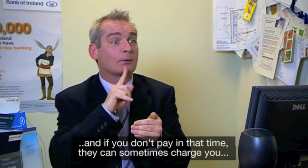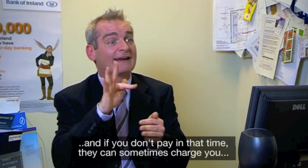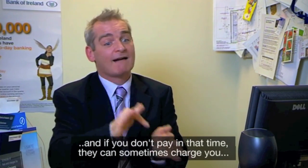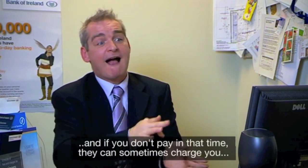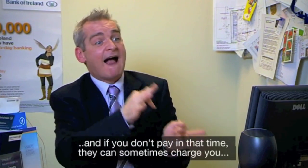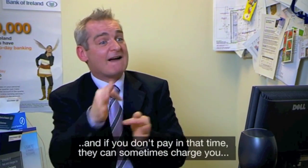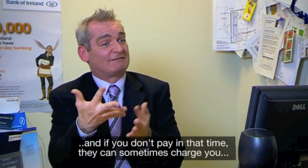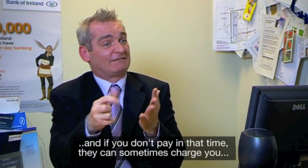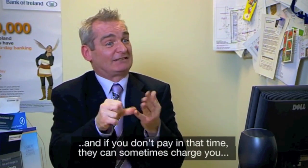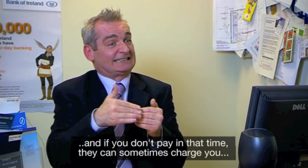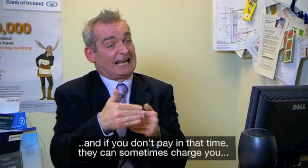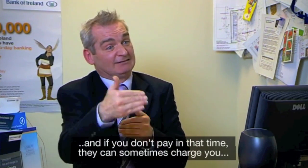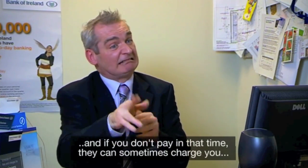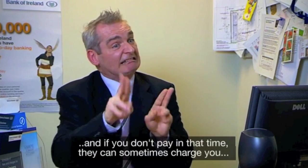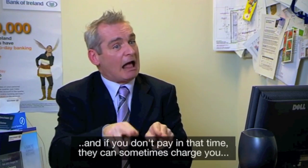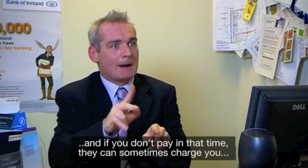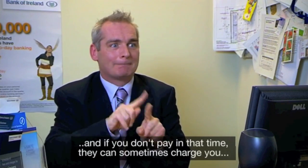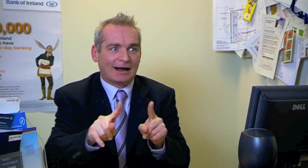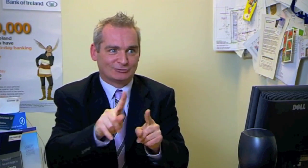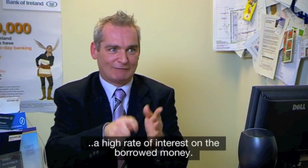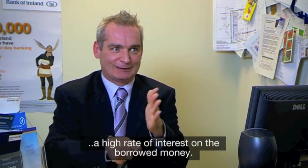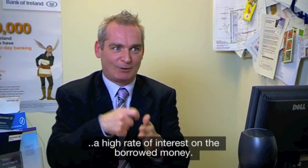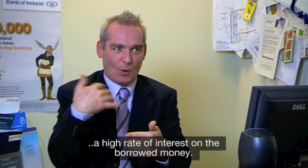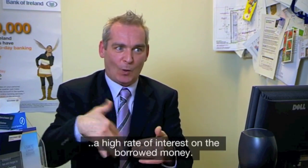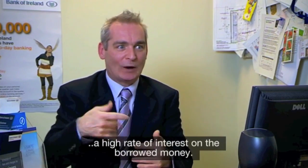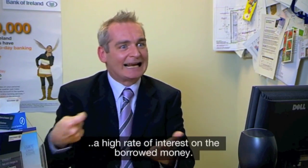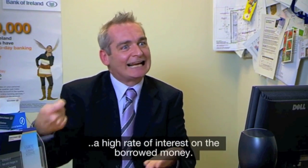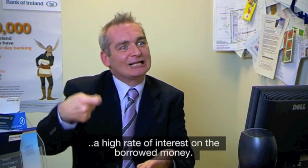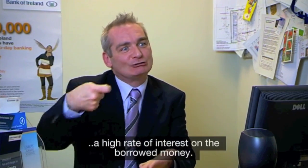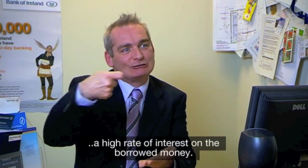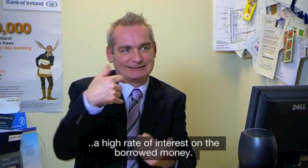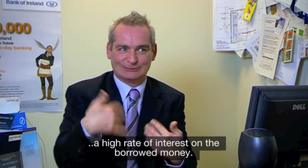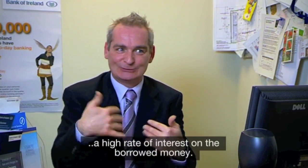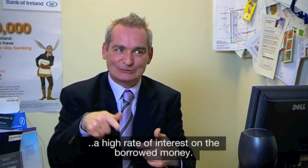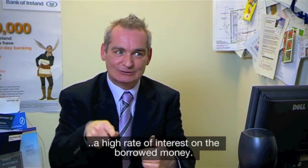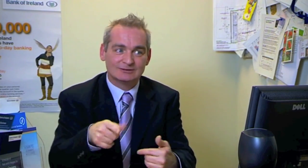in that time, they can sometimes charge you a high interest on the borrowed money.